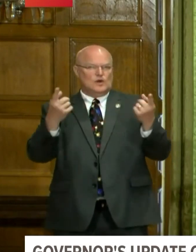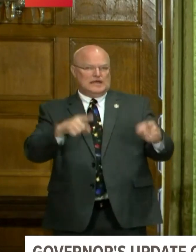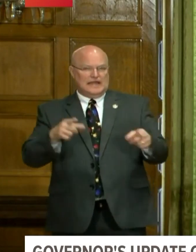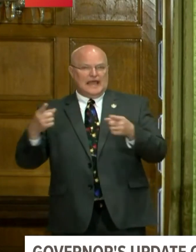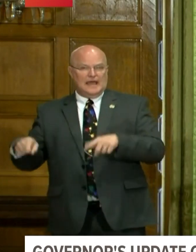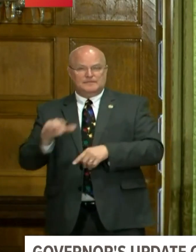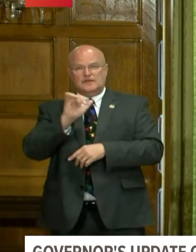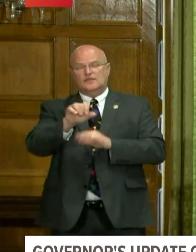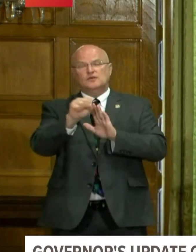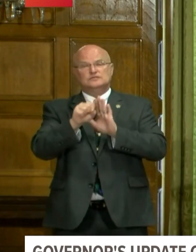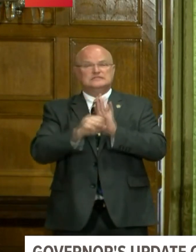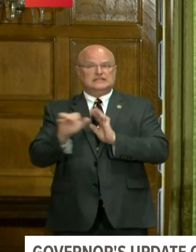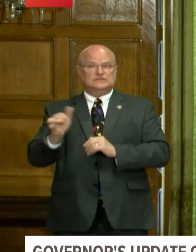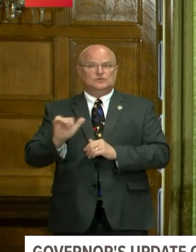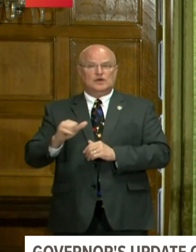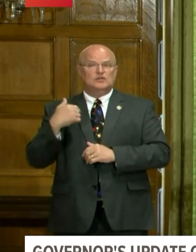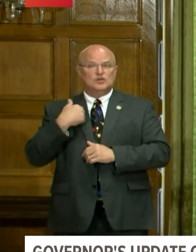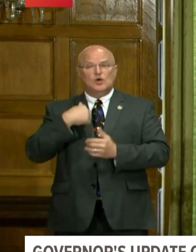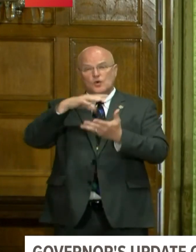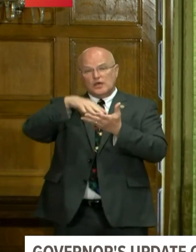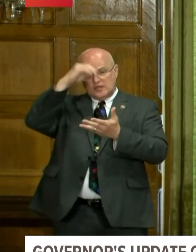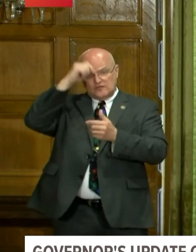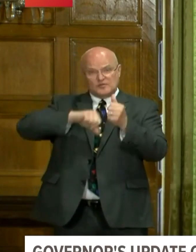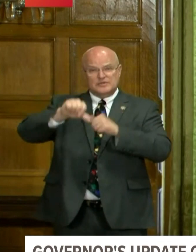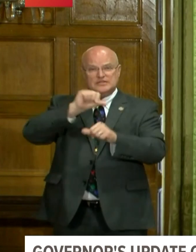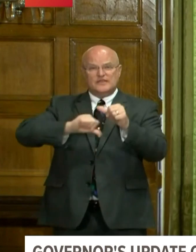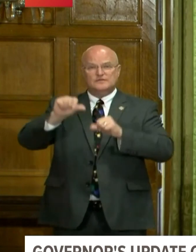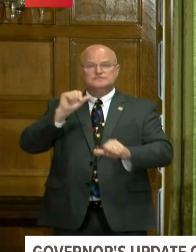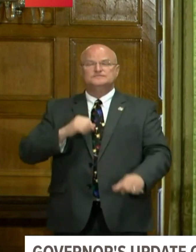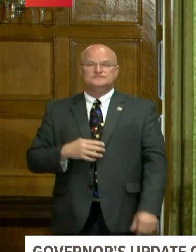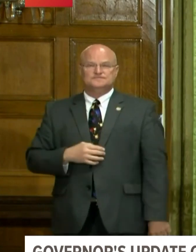happens in those states as well. So we do learn from each other.